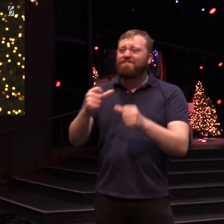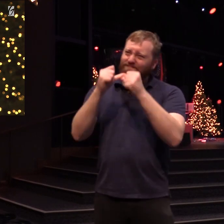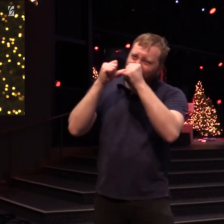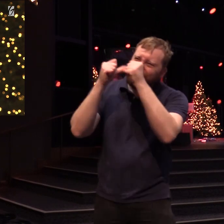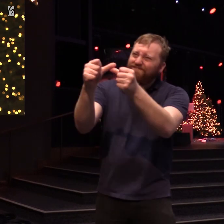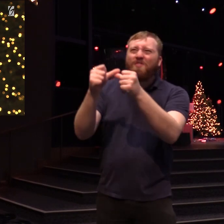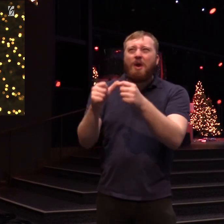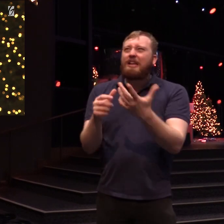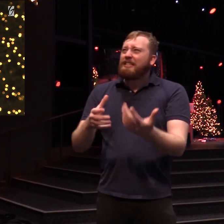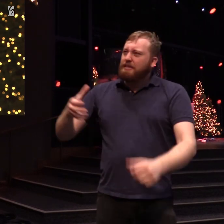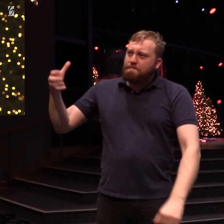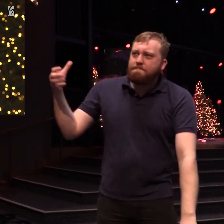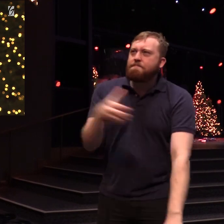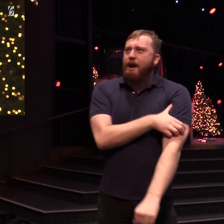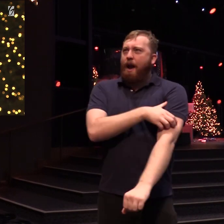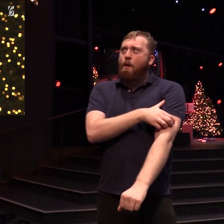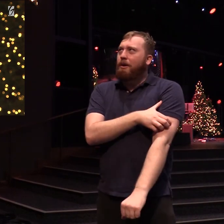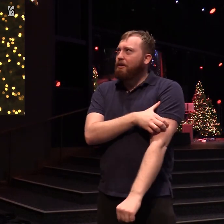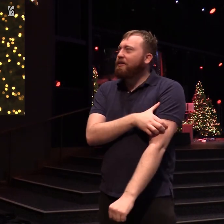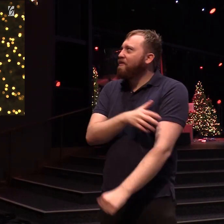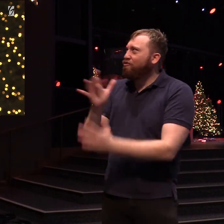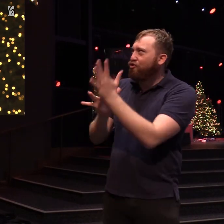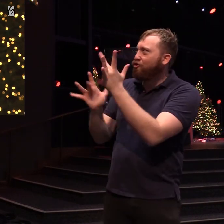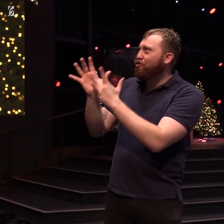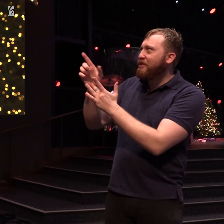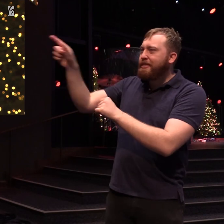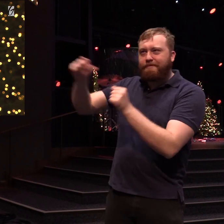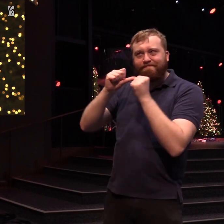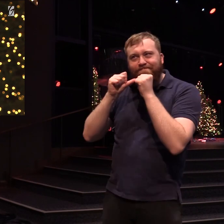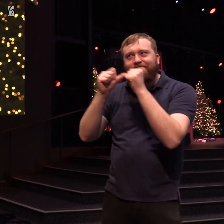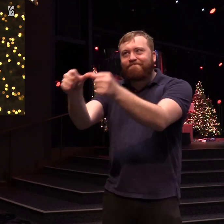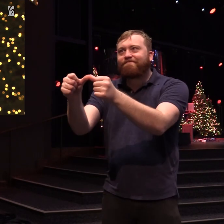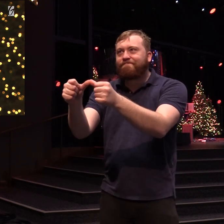of Jesus within his church."